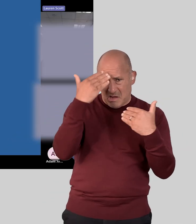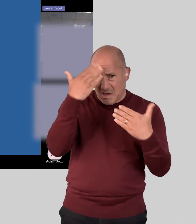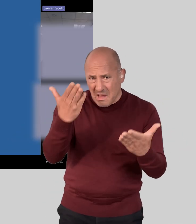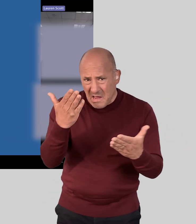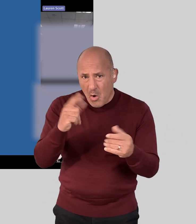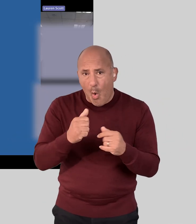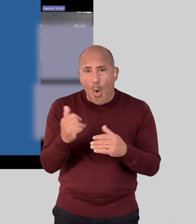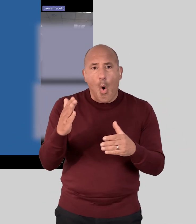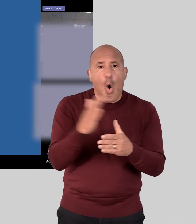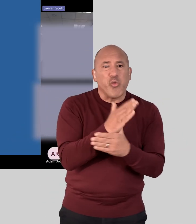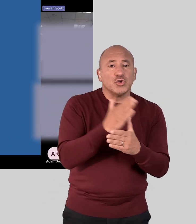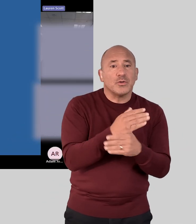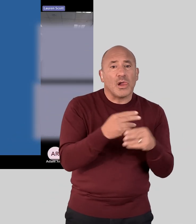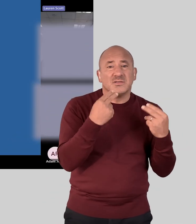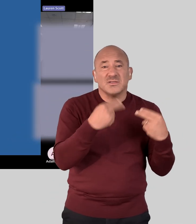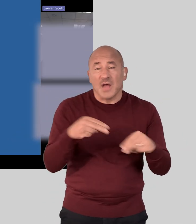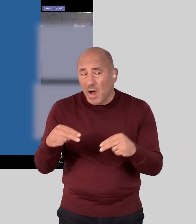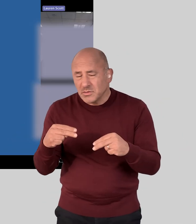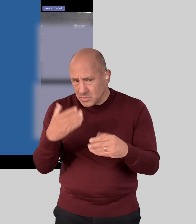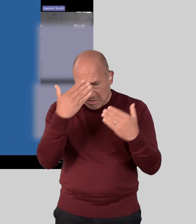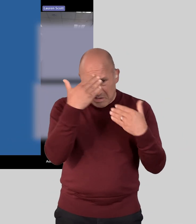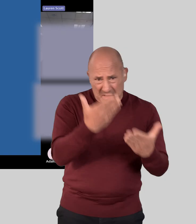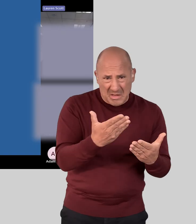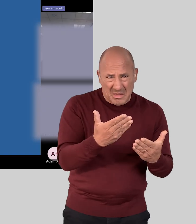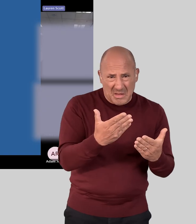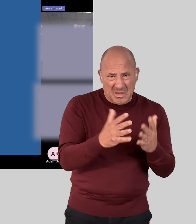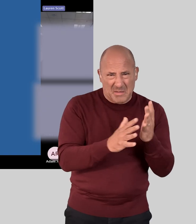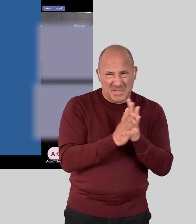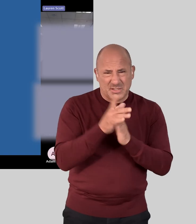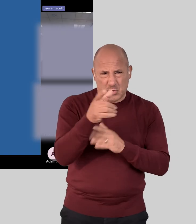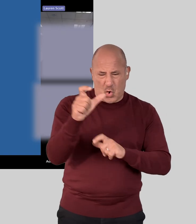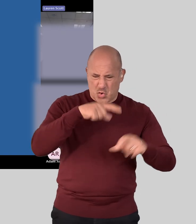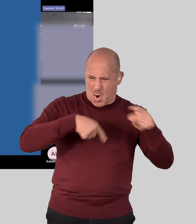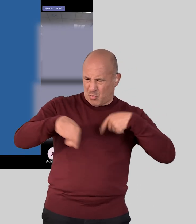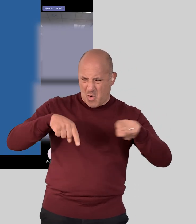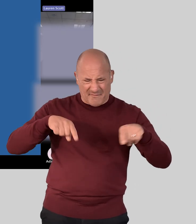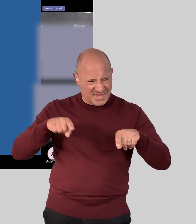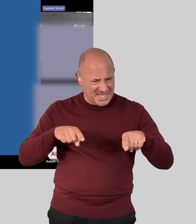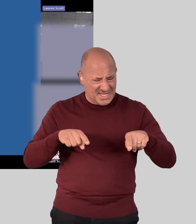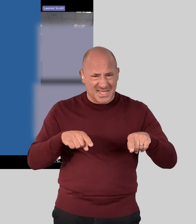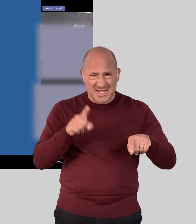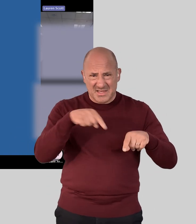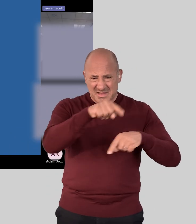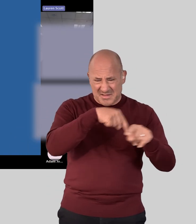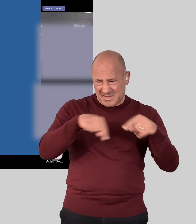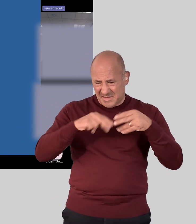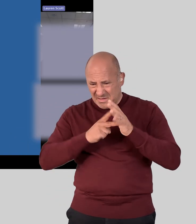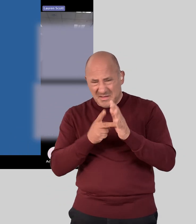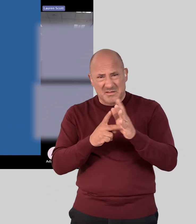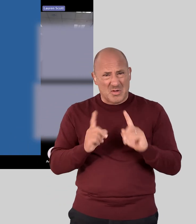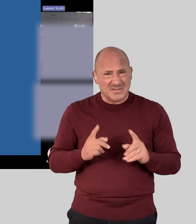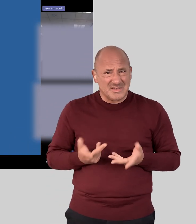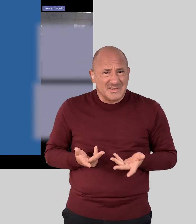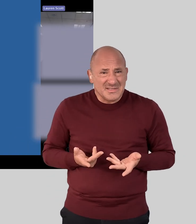latest hip hop steps from all around the country, or any of the original hip hop dances, then exactly what